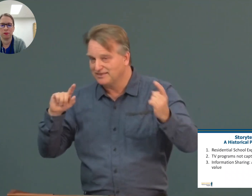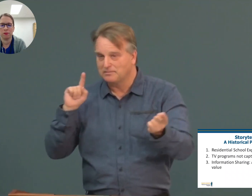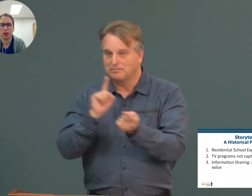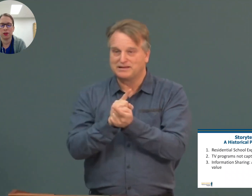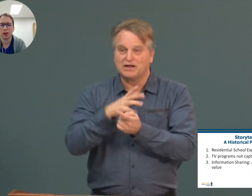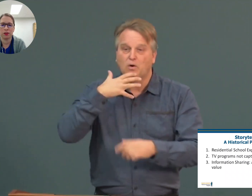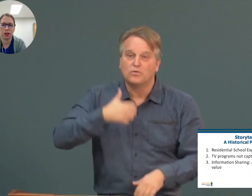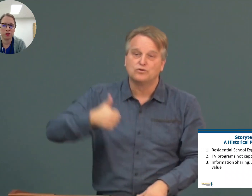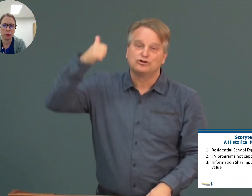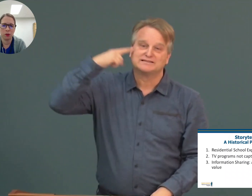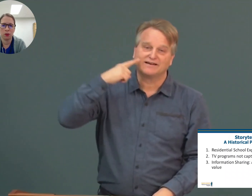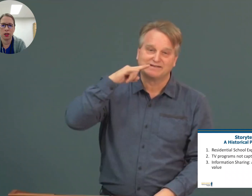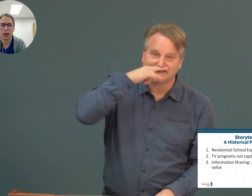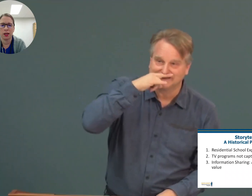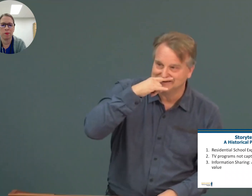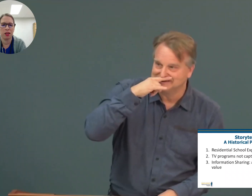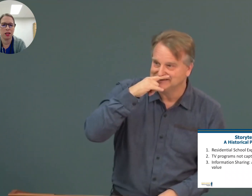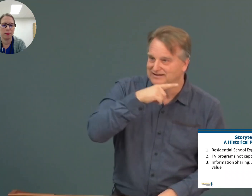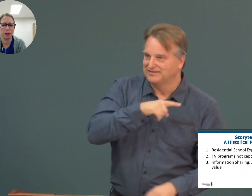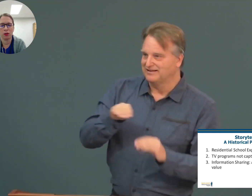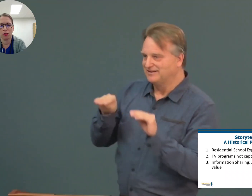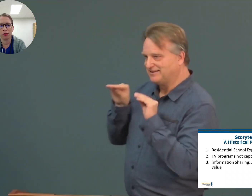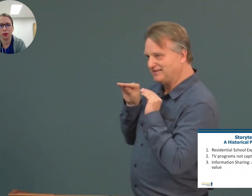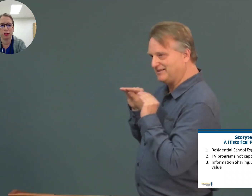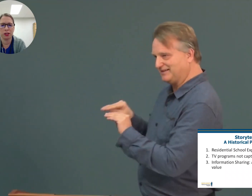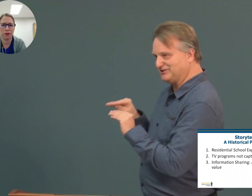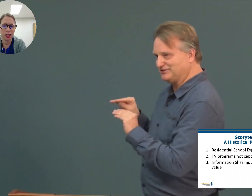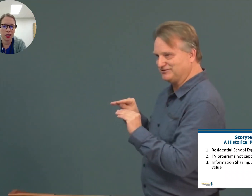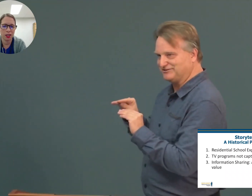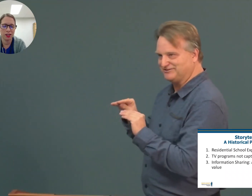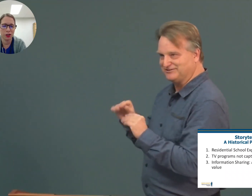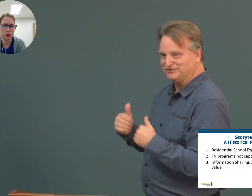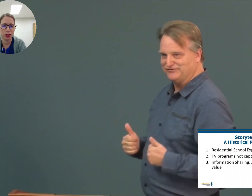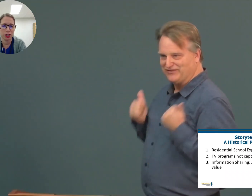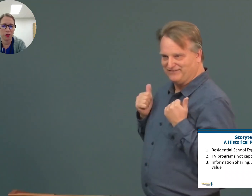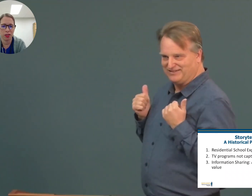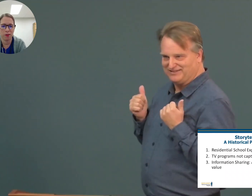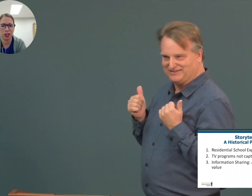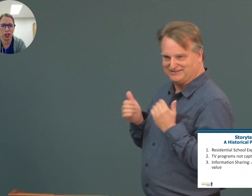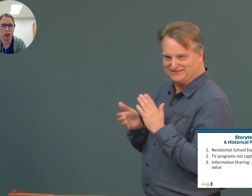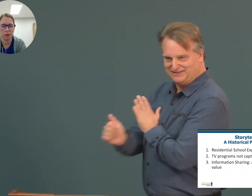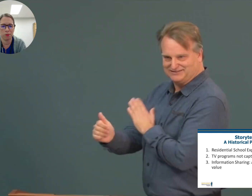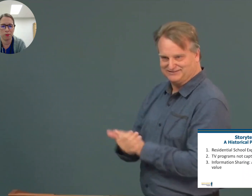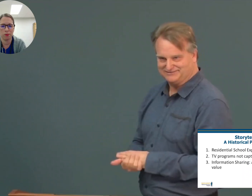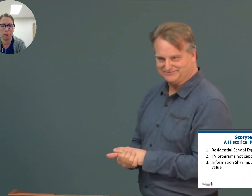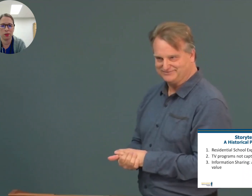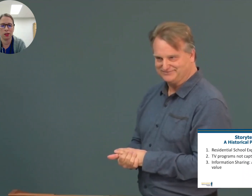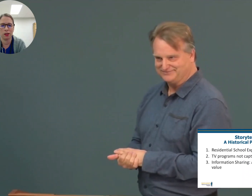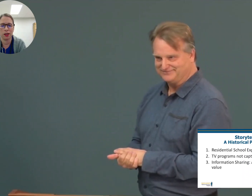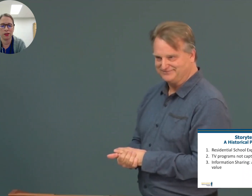They used to go to deaf school and meet deaf adults, older deaf kids that she would share with them and teach them life